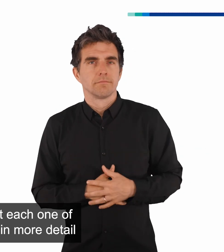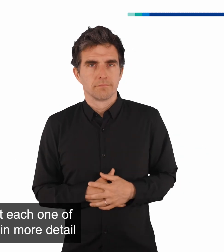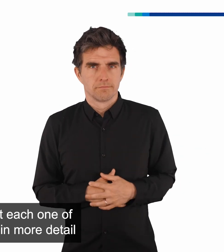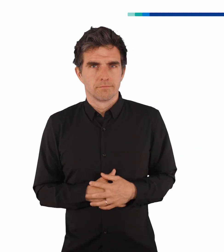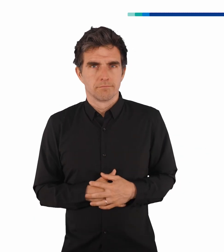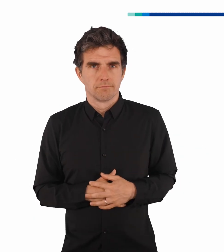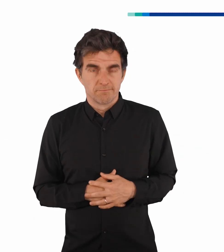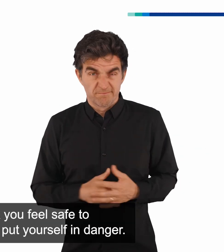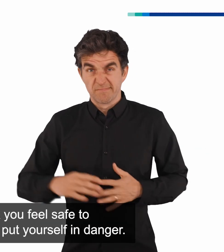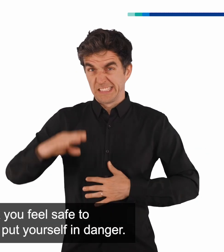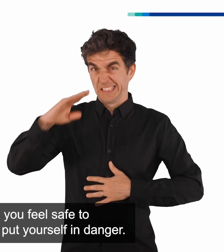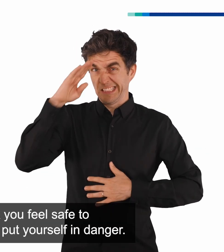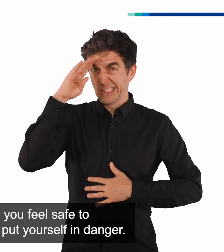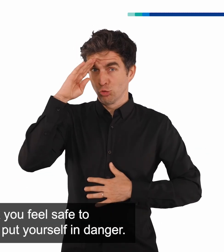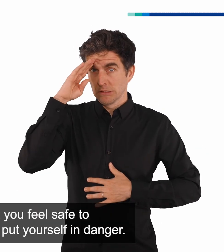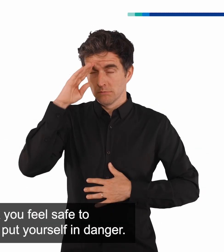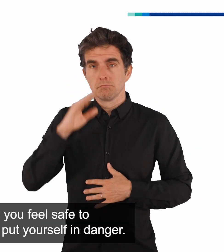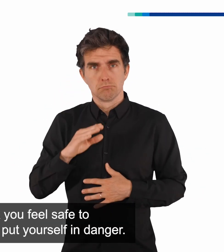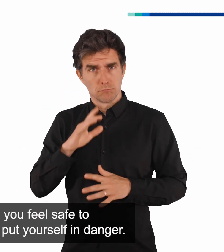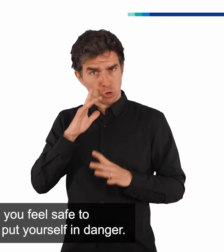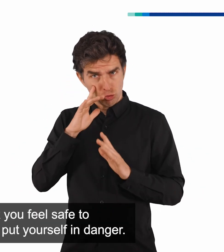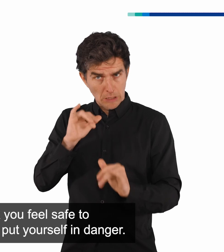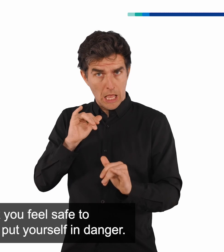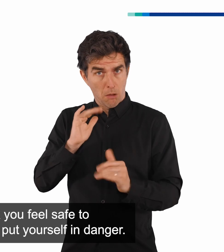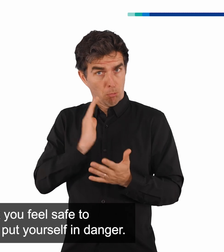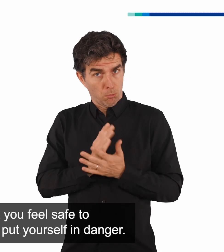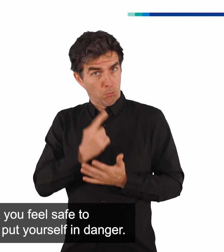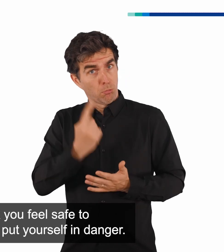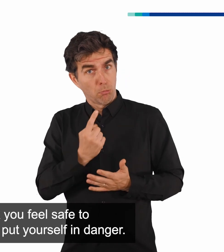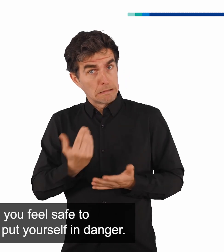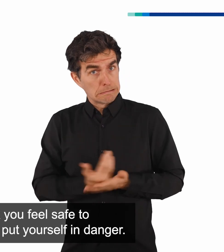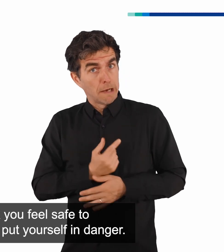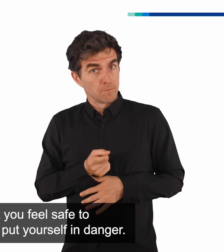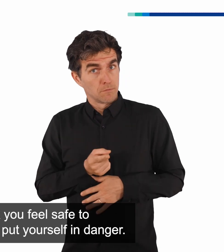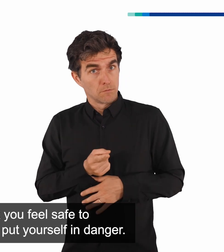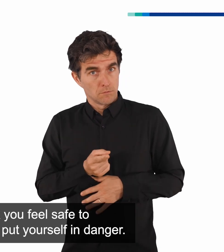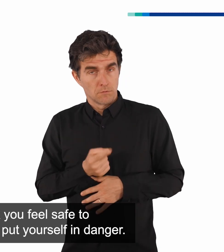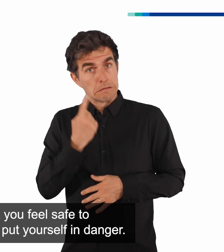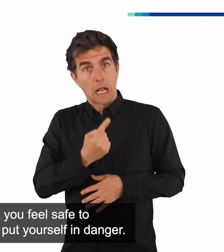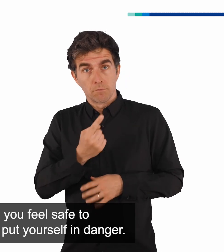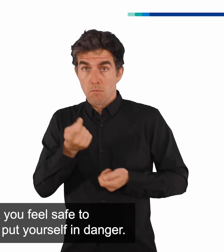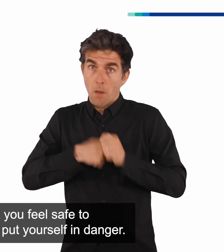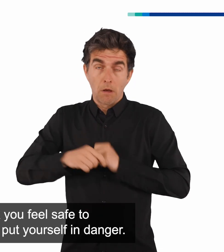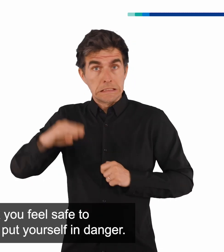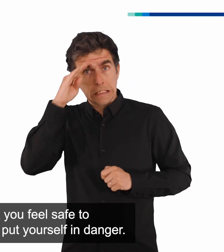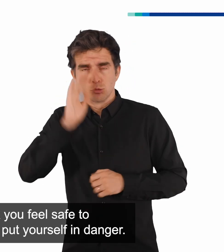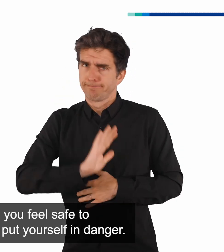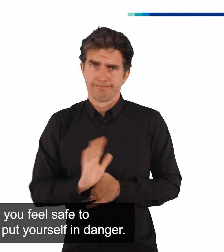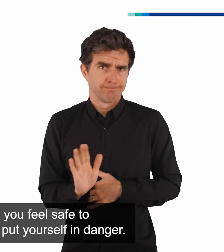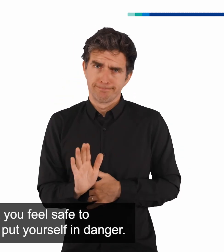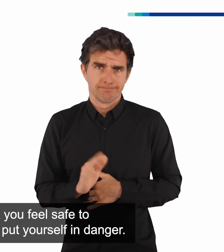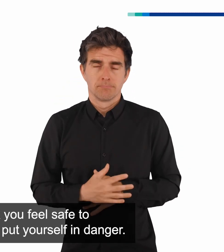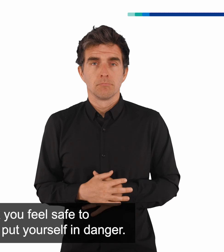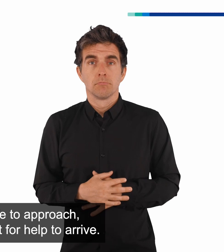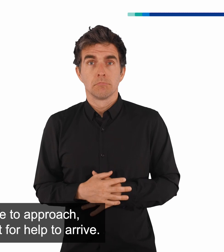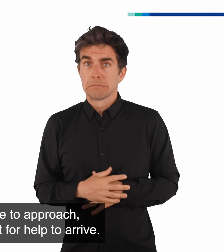Danger. Check you feel safe to approach and do not put yourself in danger. If it is not